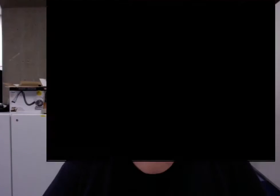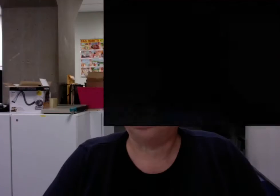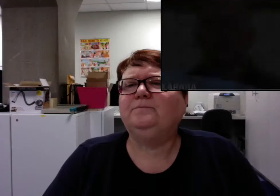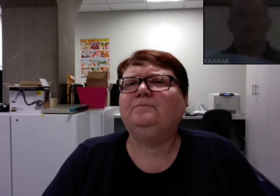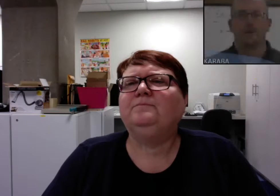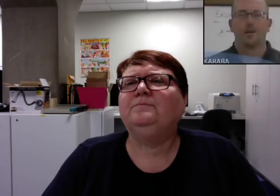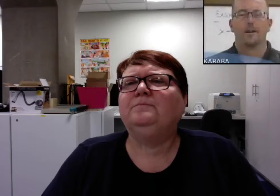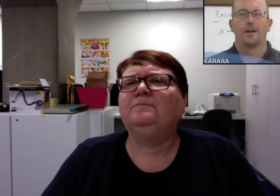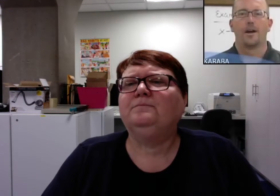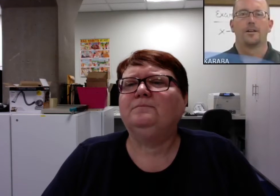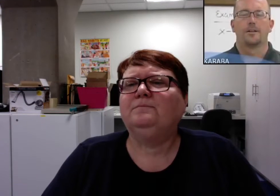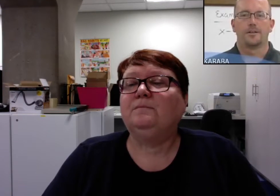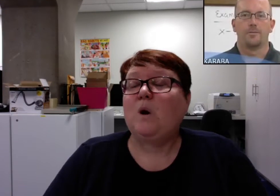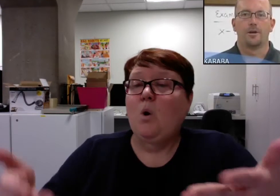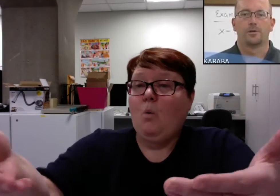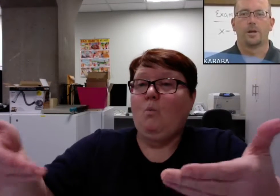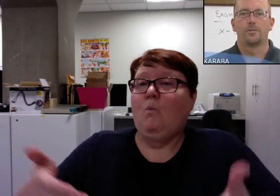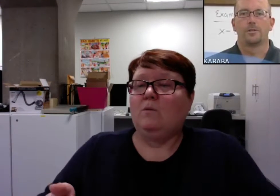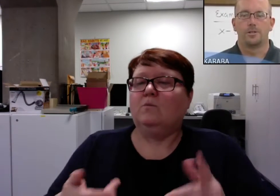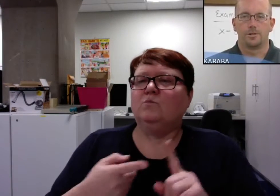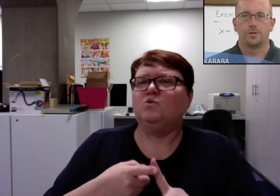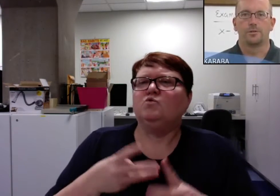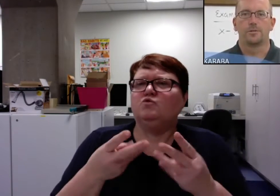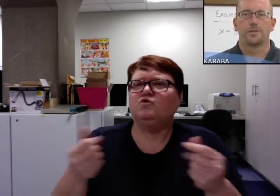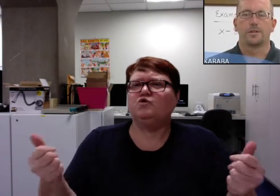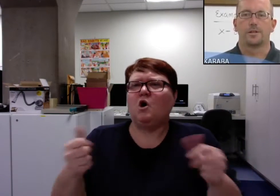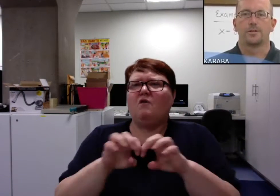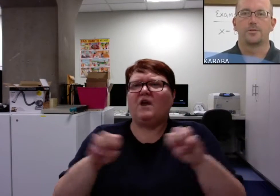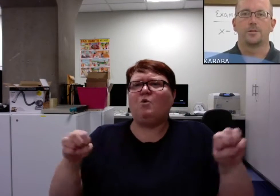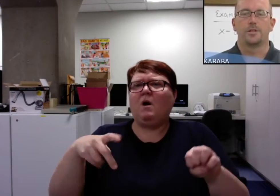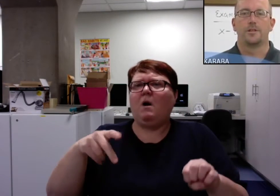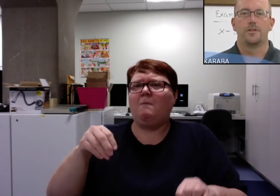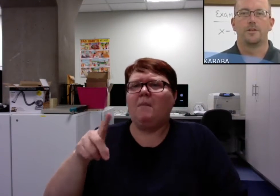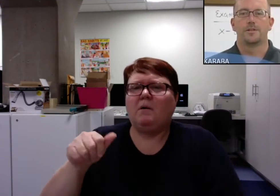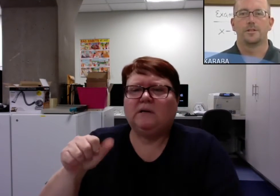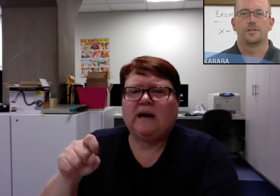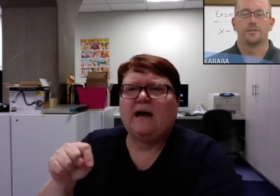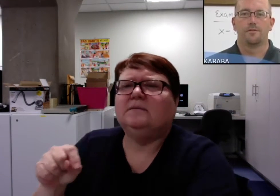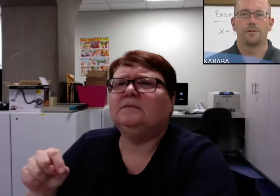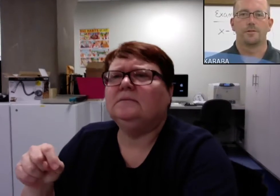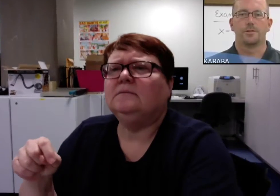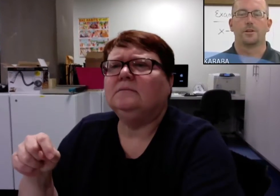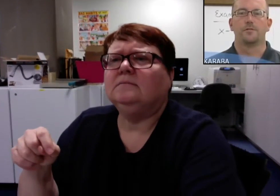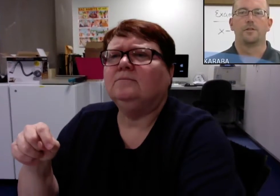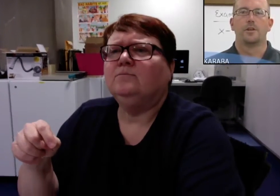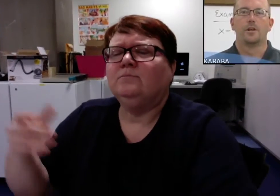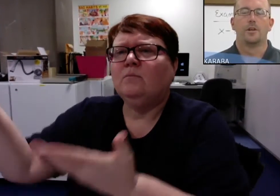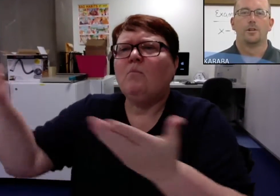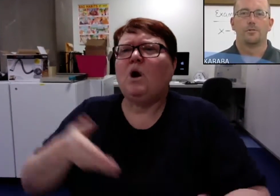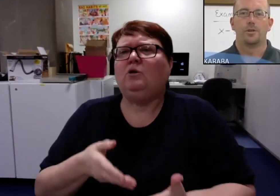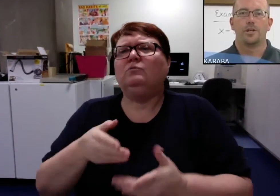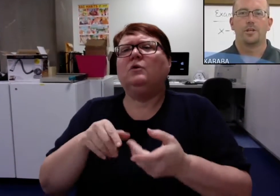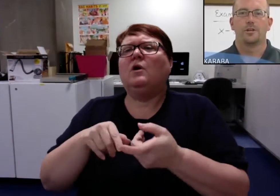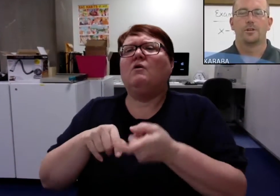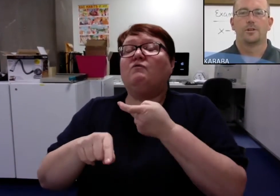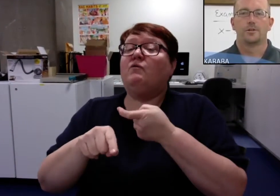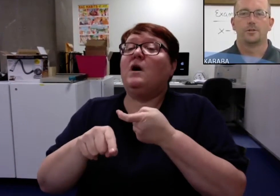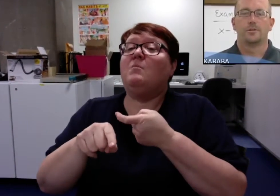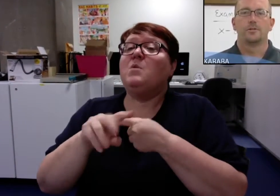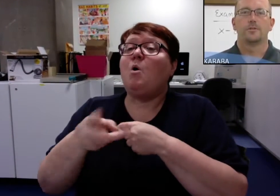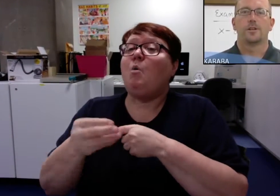parents. Hi, I'm Al Caraba, a teacher at North Muskegon High School, and this is the first of